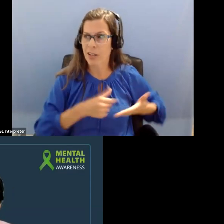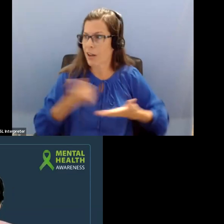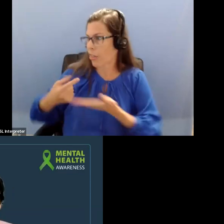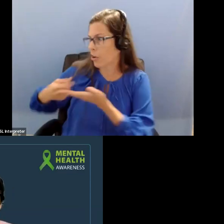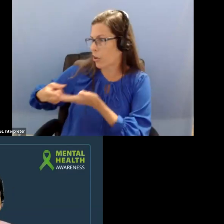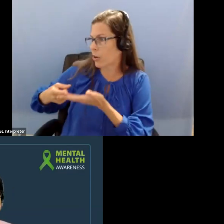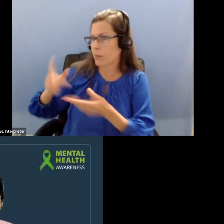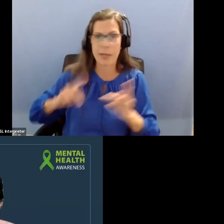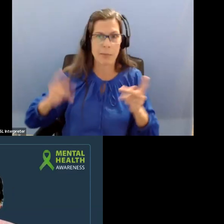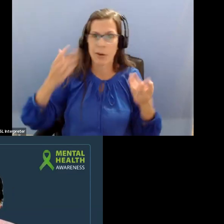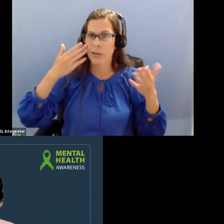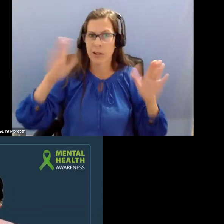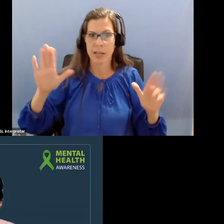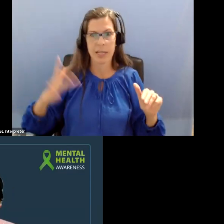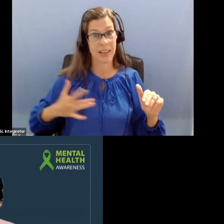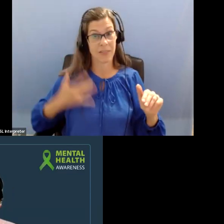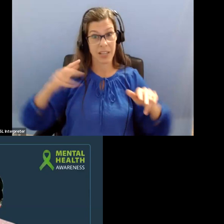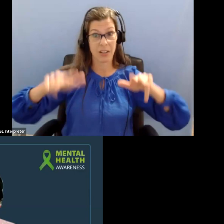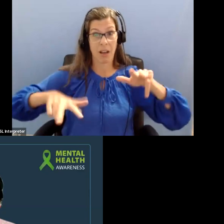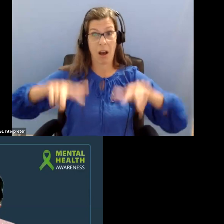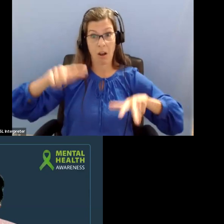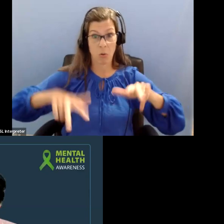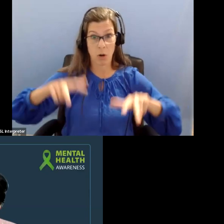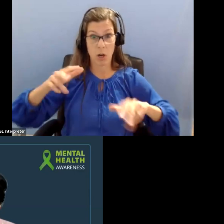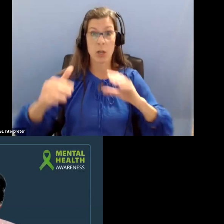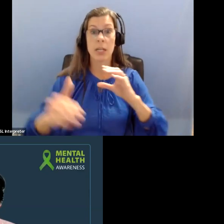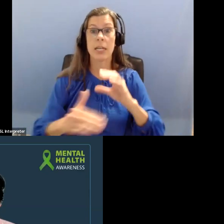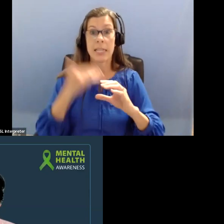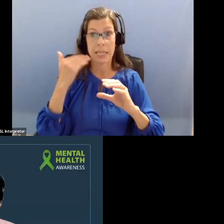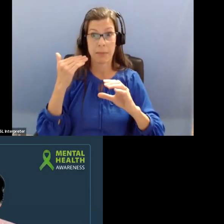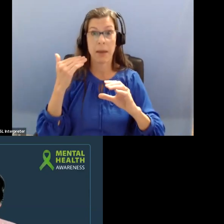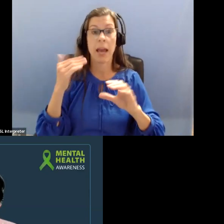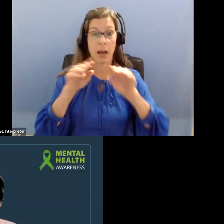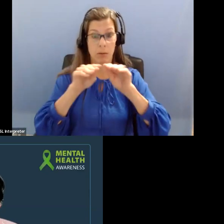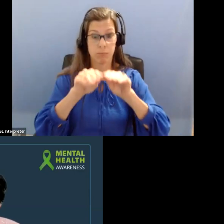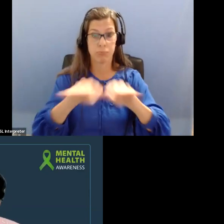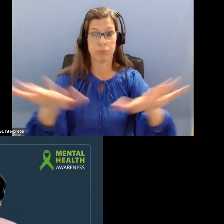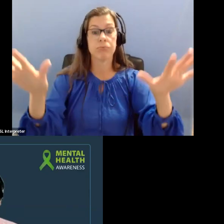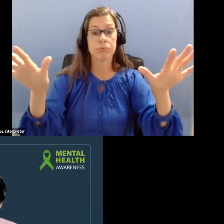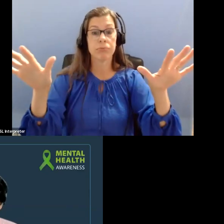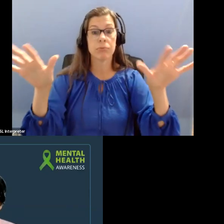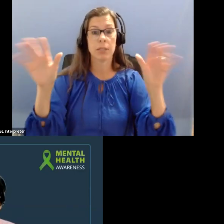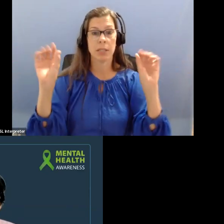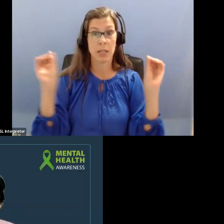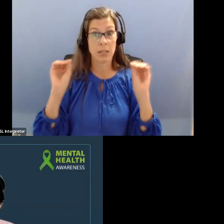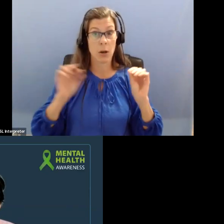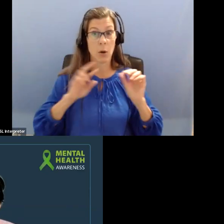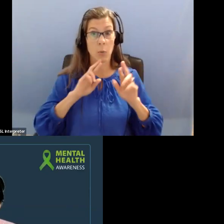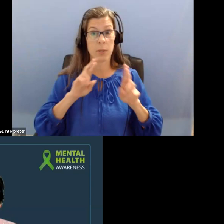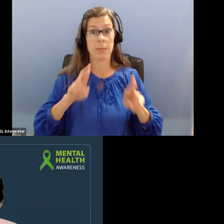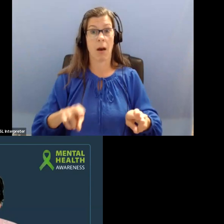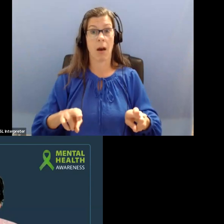sense. But it feels a little awkward to have an email sent to a larger group of people and there'd be absolutely no response to